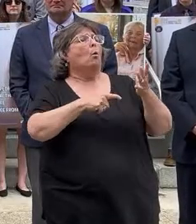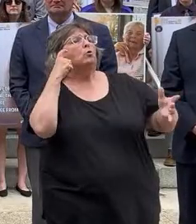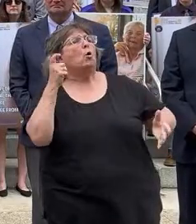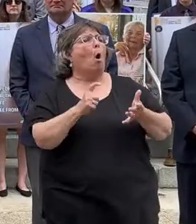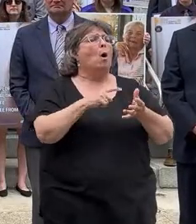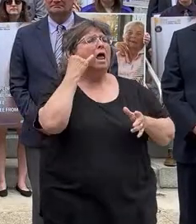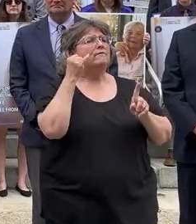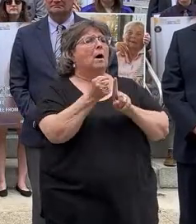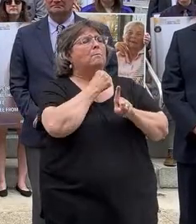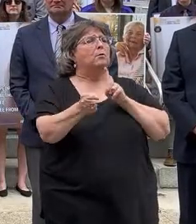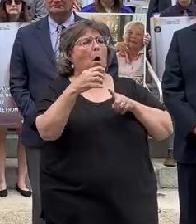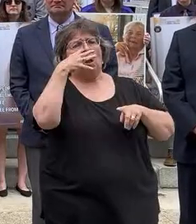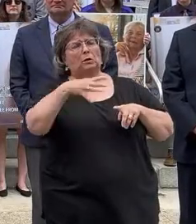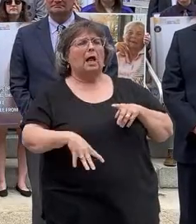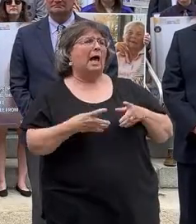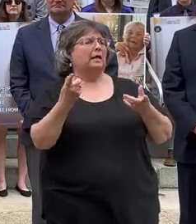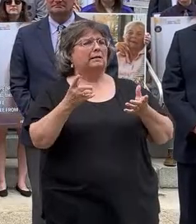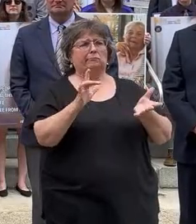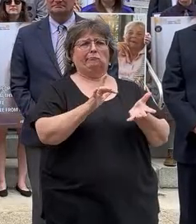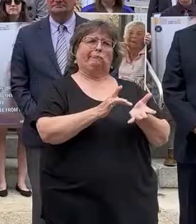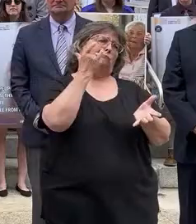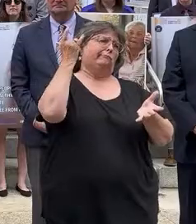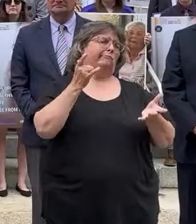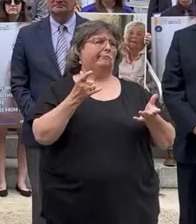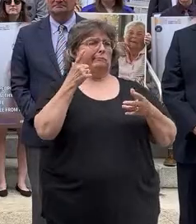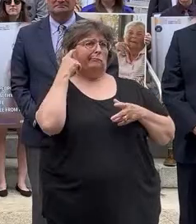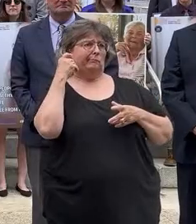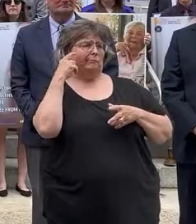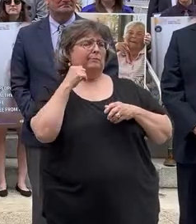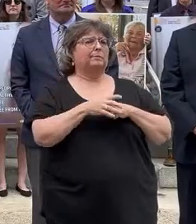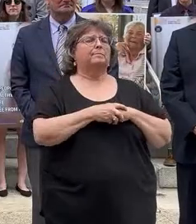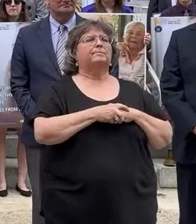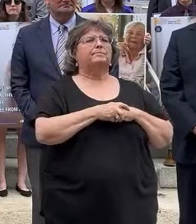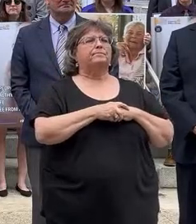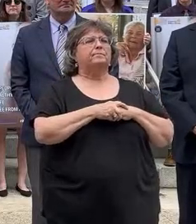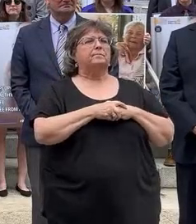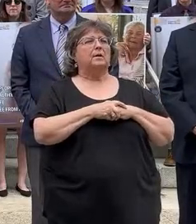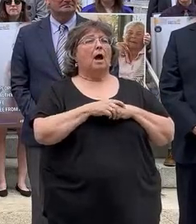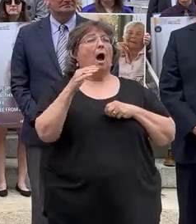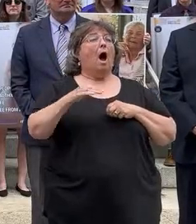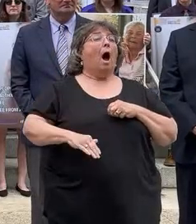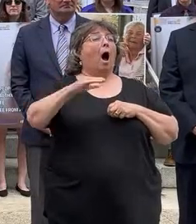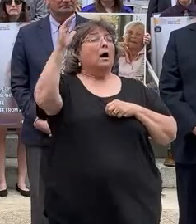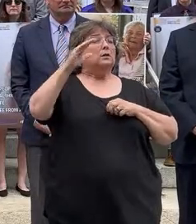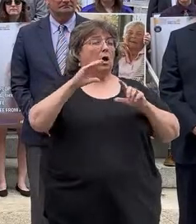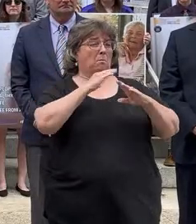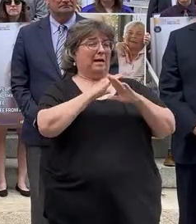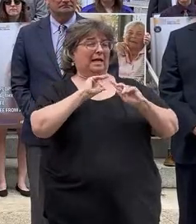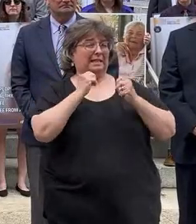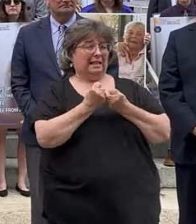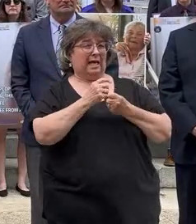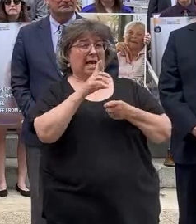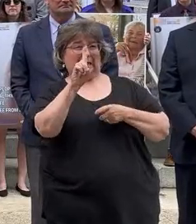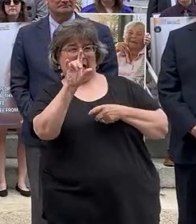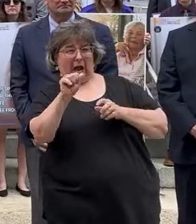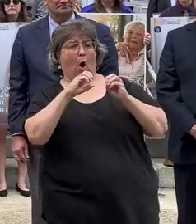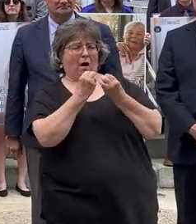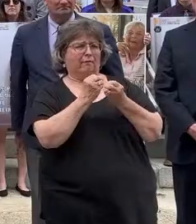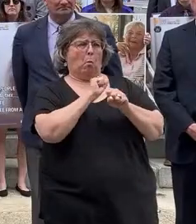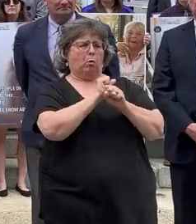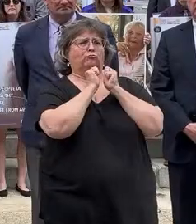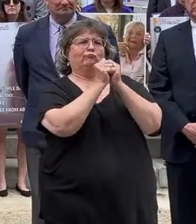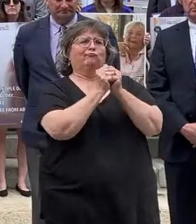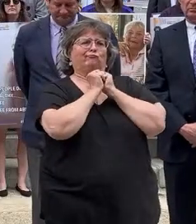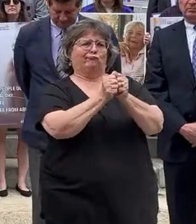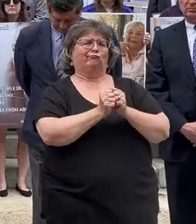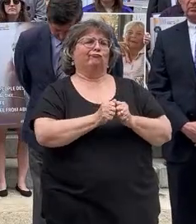if abuse, neglect, and exploitation are suspected. Our adult protection team in the district attorney's office work